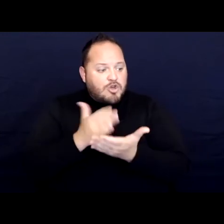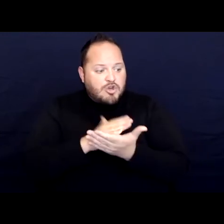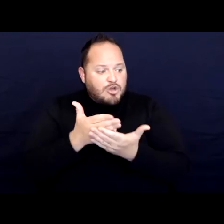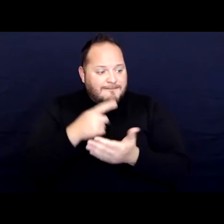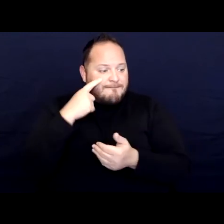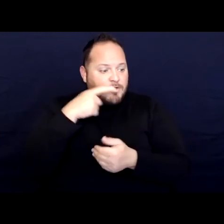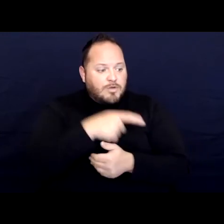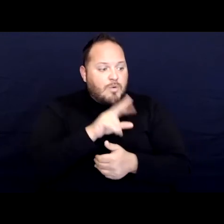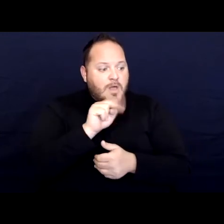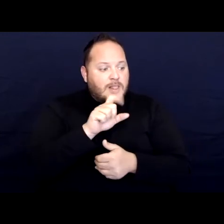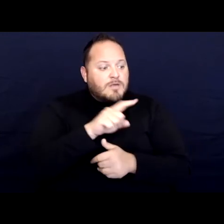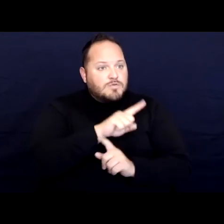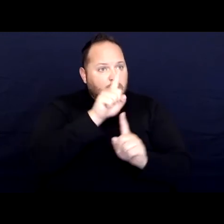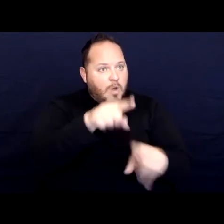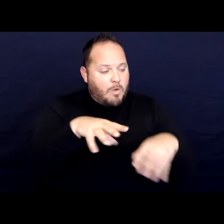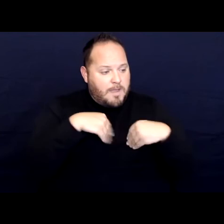their vaccine,